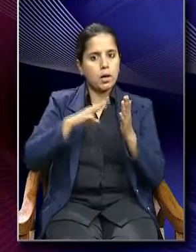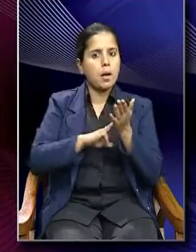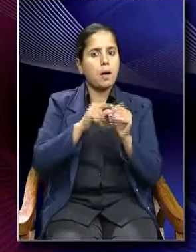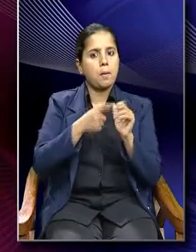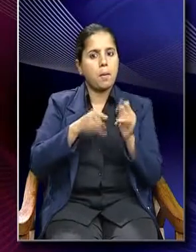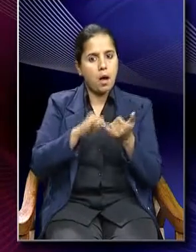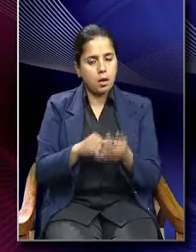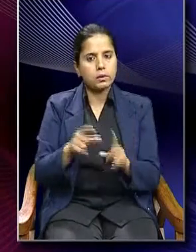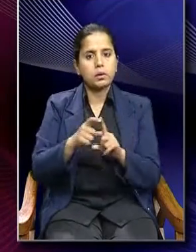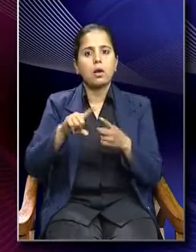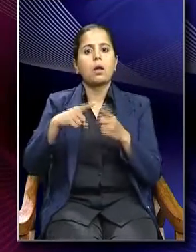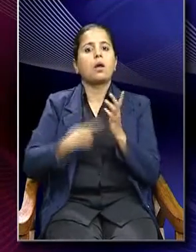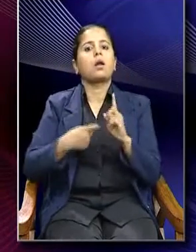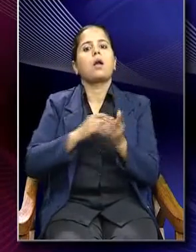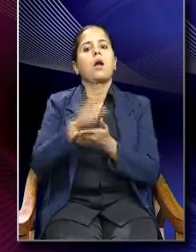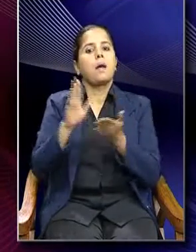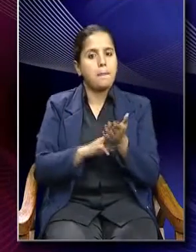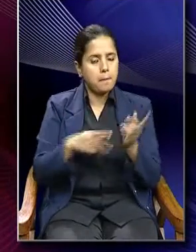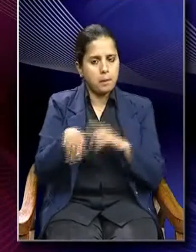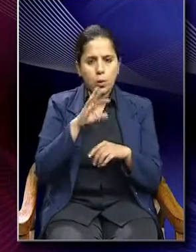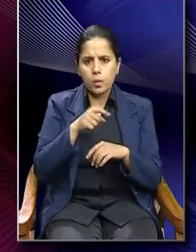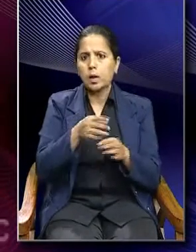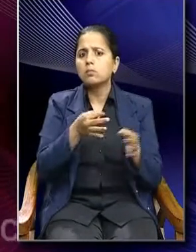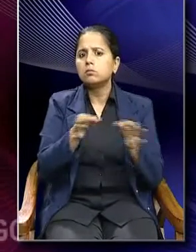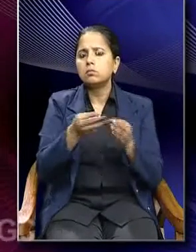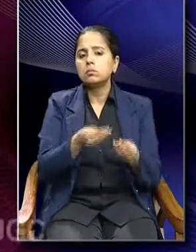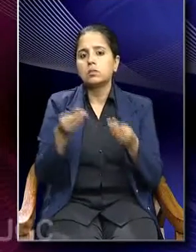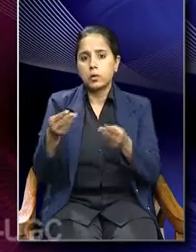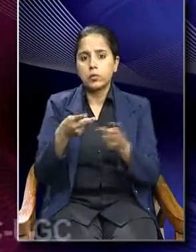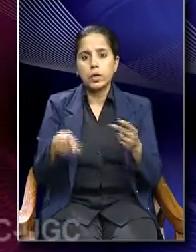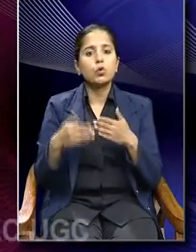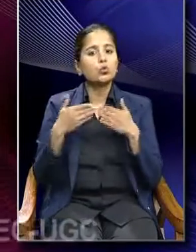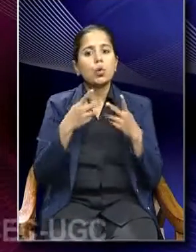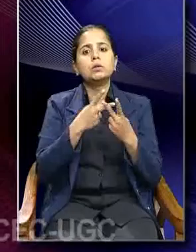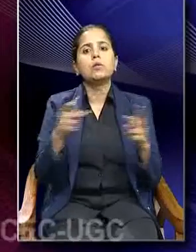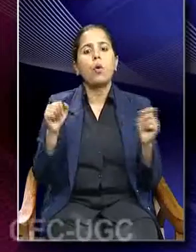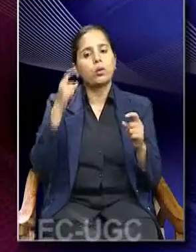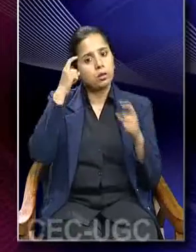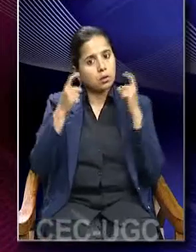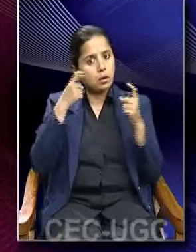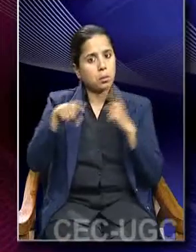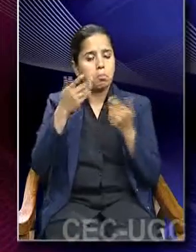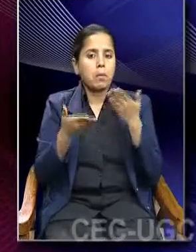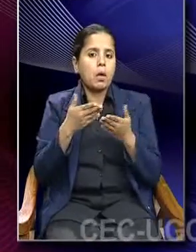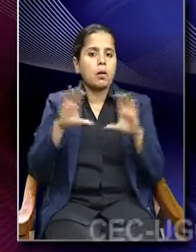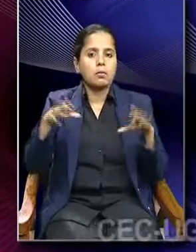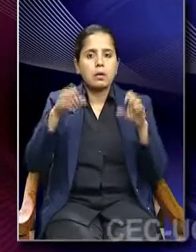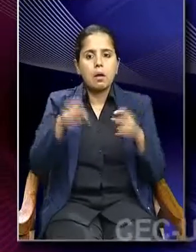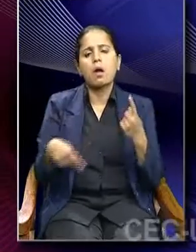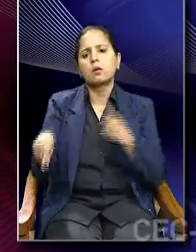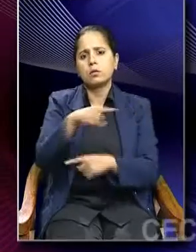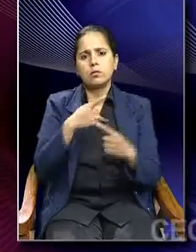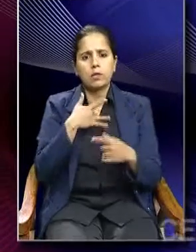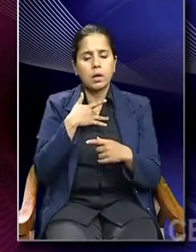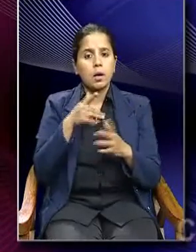Weber, Durkheim, and he's kind of trailing that these different schools of thoughts could be brought together and create